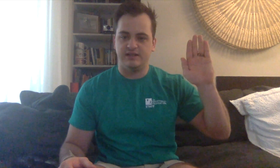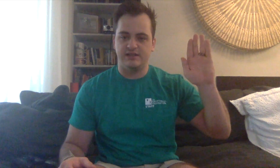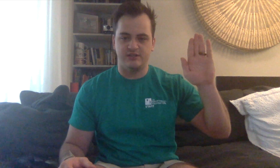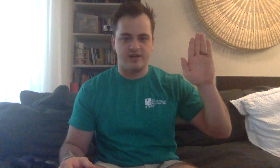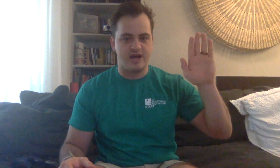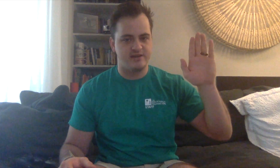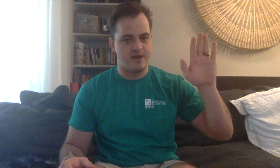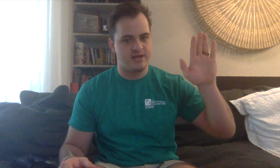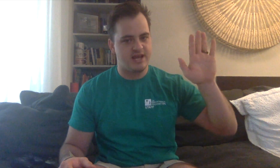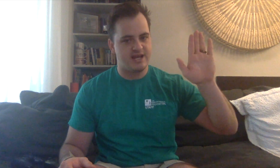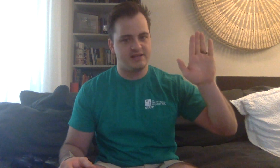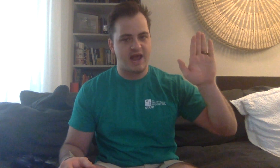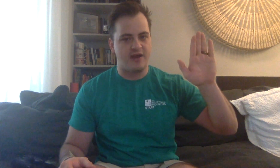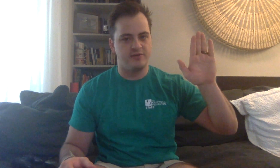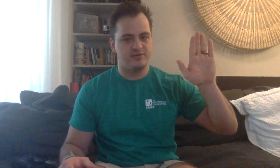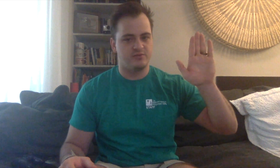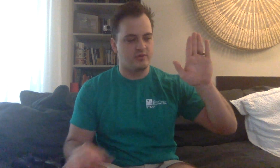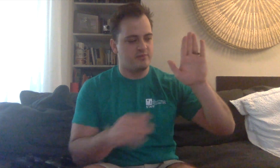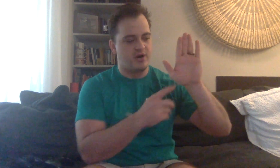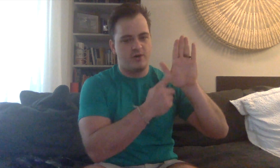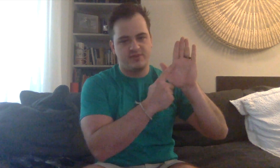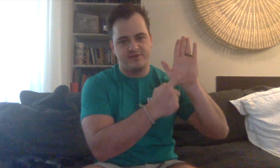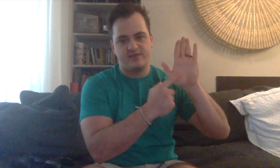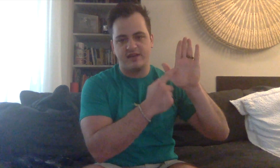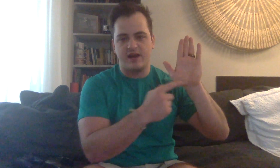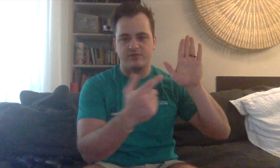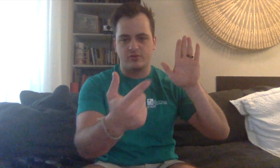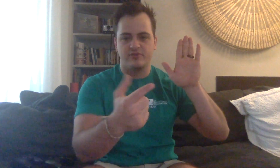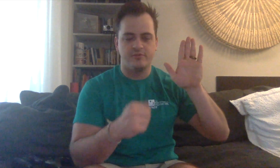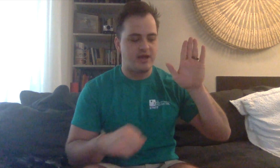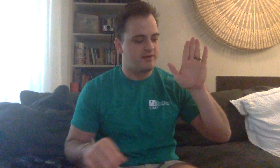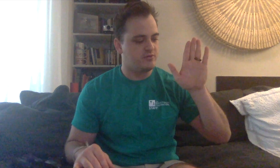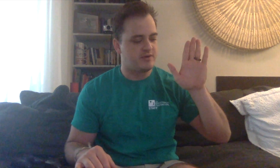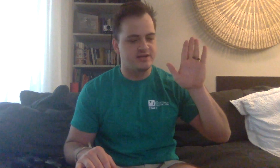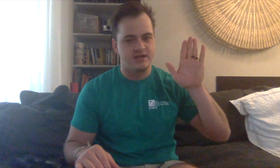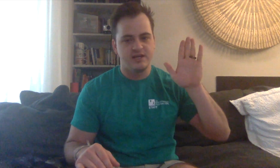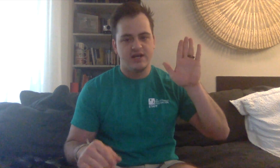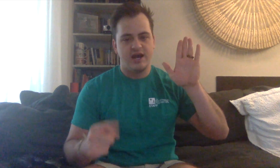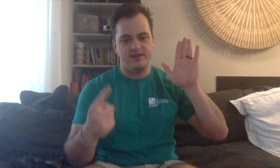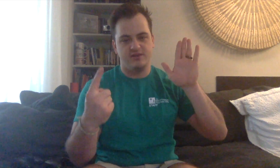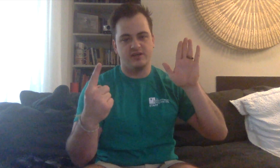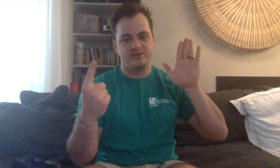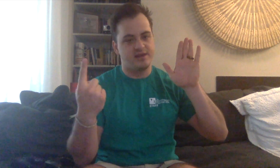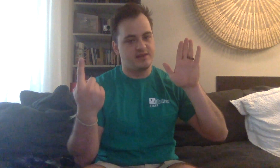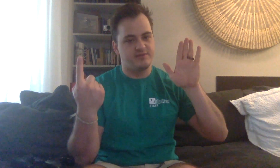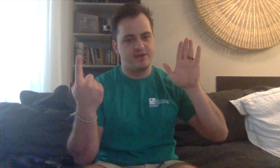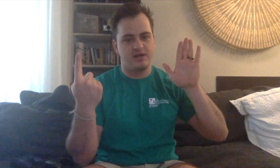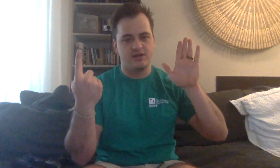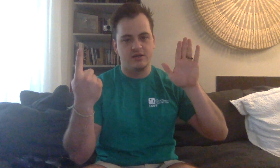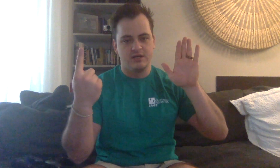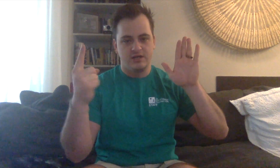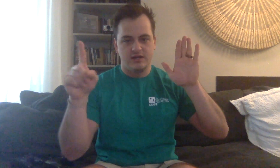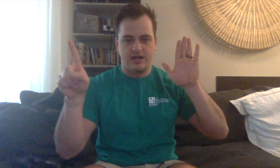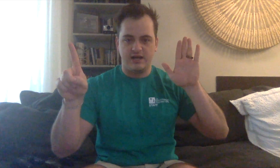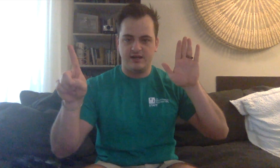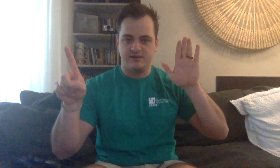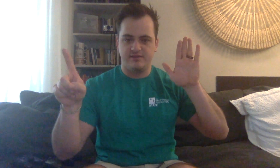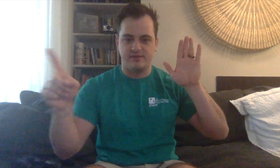your non-dominant hand out where the palm is facing out towards everyone. And then you're going to take this finger, similar